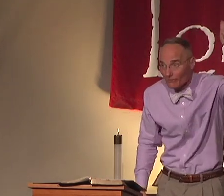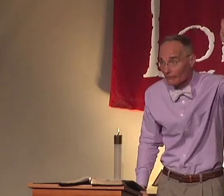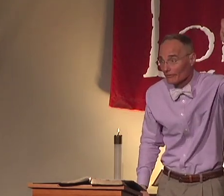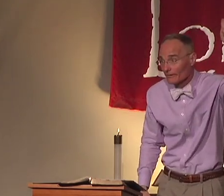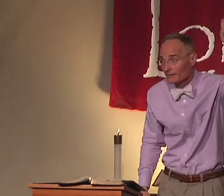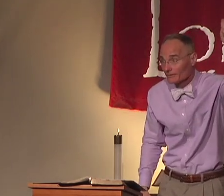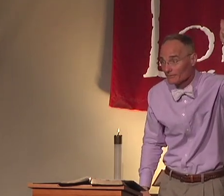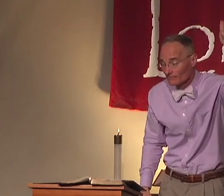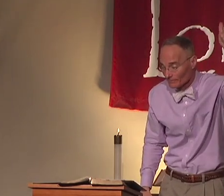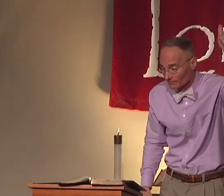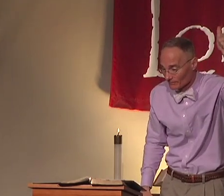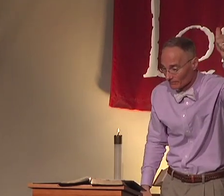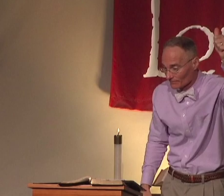himself.